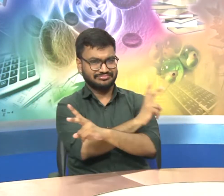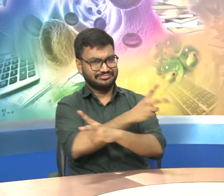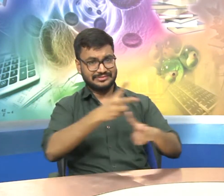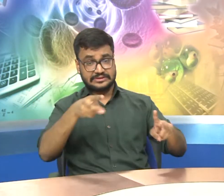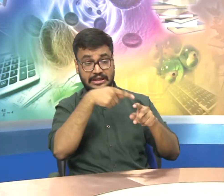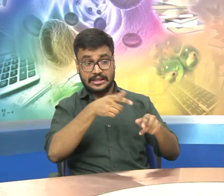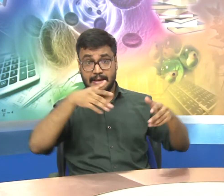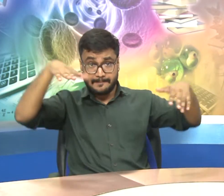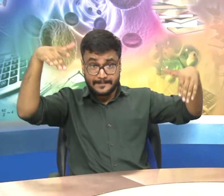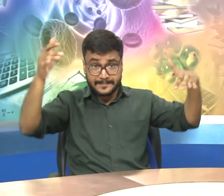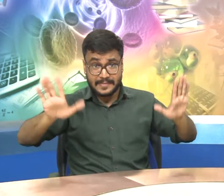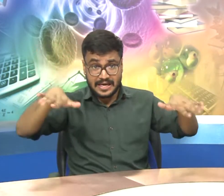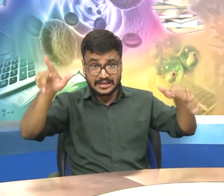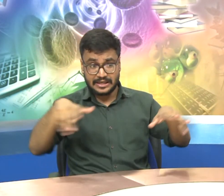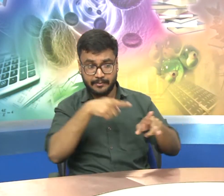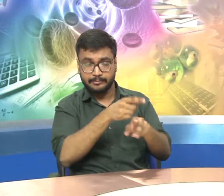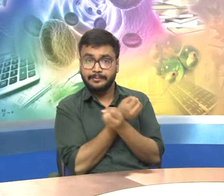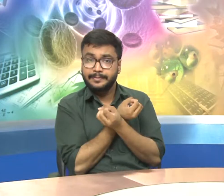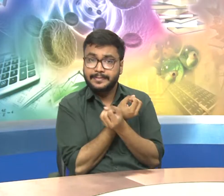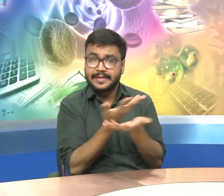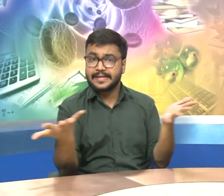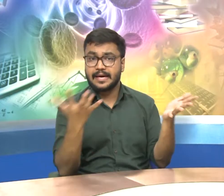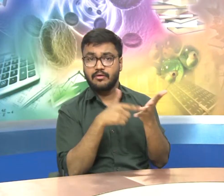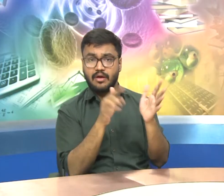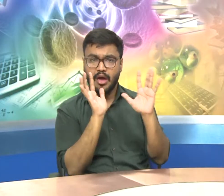Darwin's important observation.